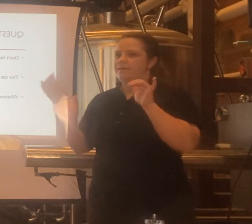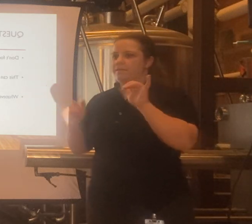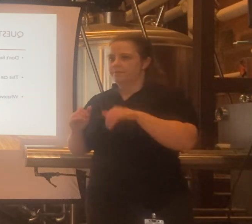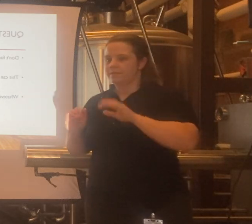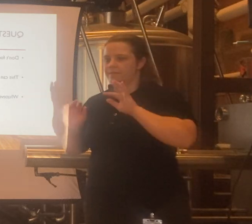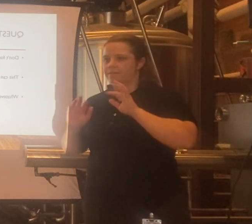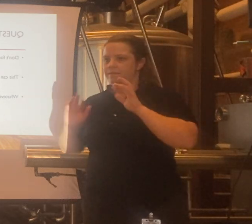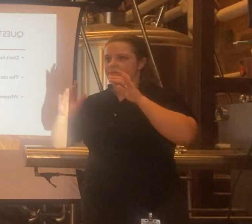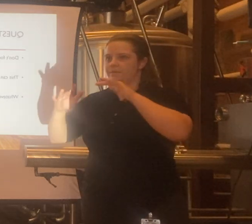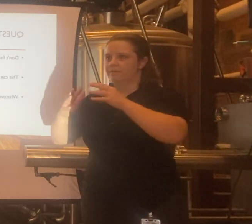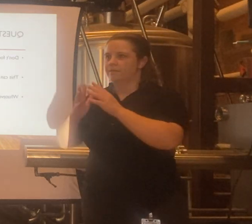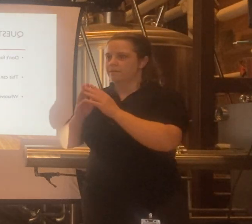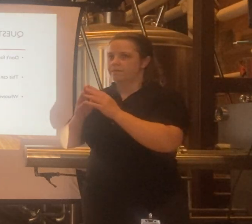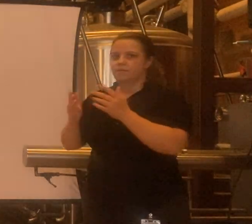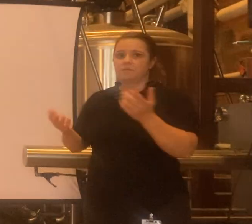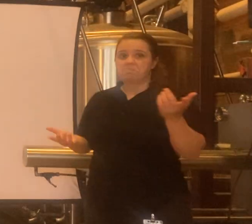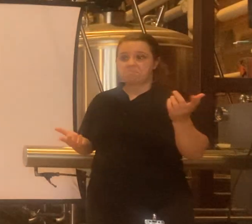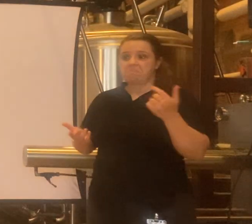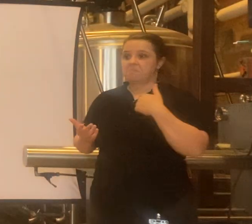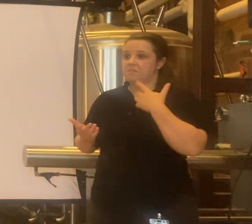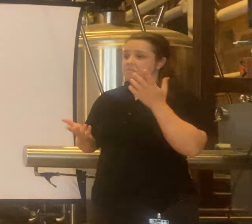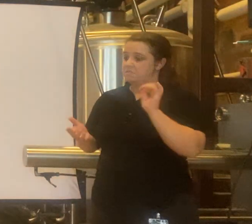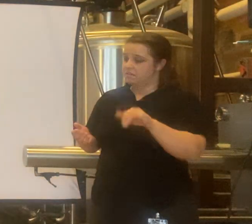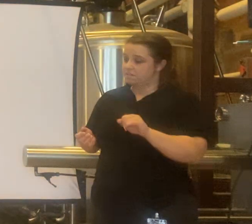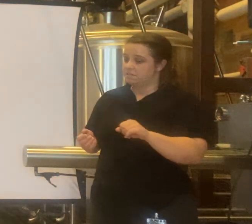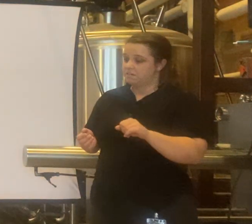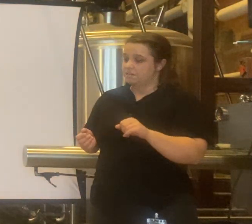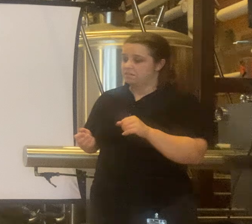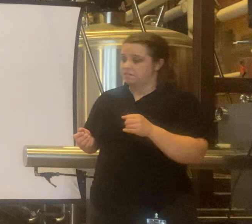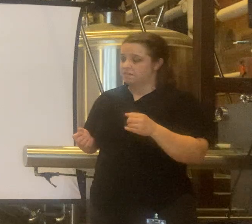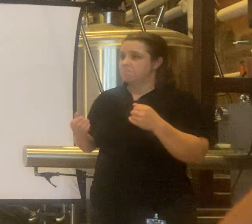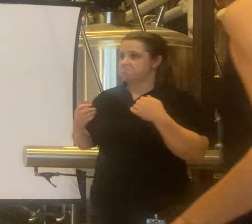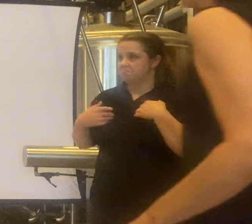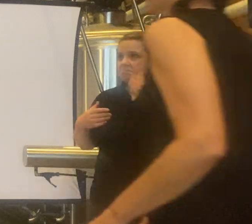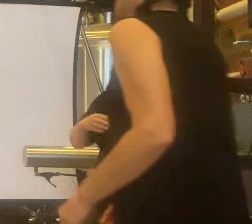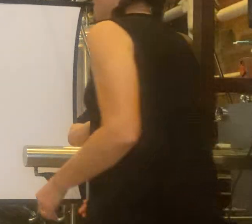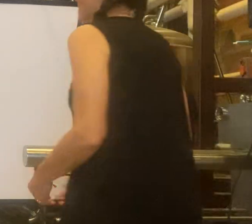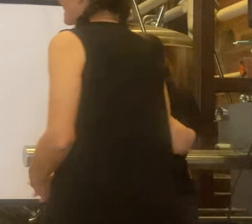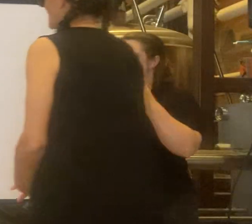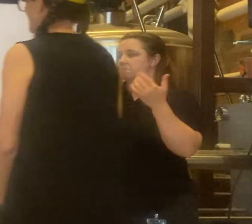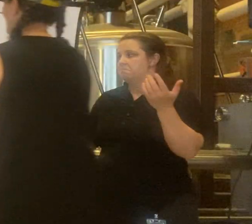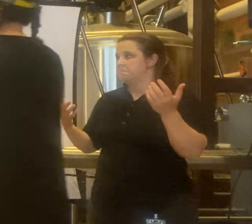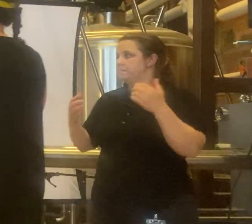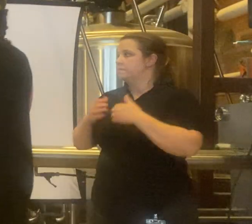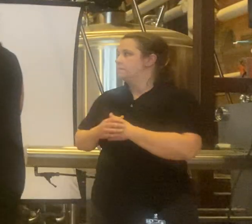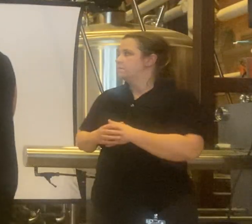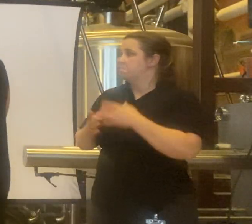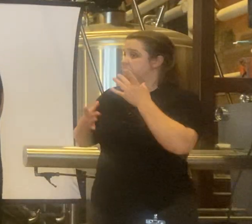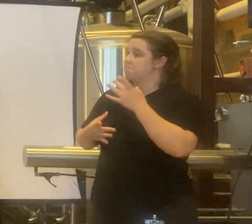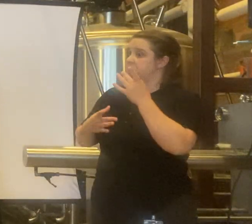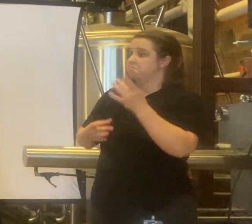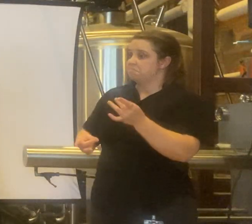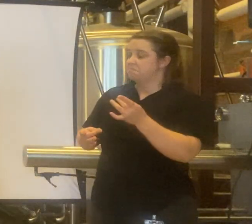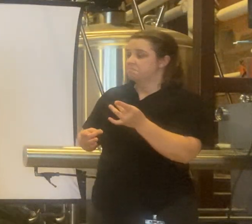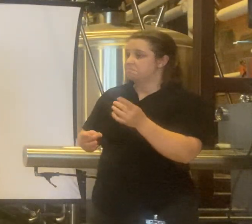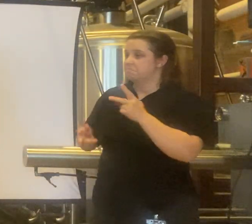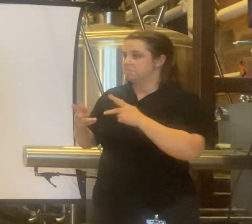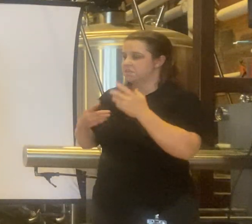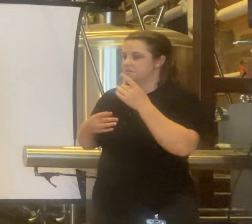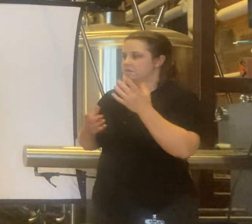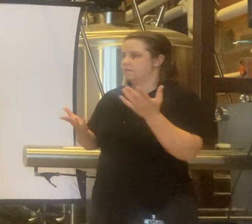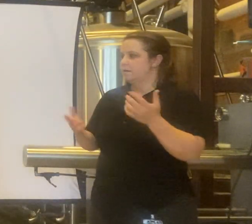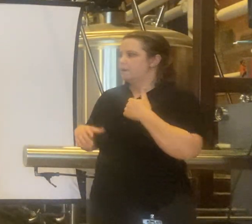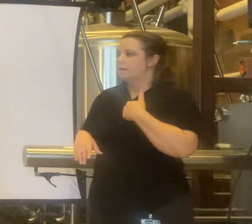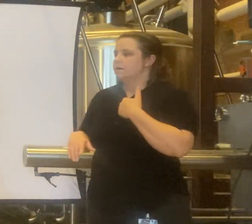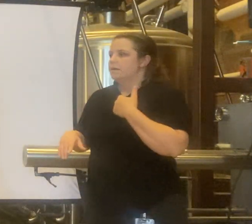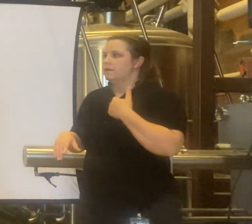gotta talk. My buddy wants me to just talk. Why not? Maybe it is interesting to other people. I was really surprised how well prepared I was and how unprepared I was